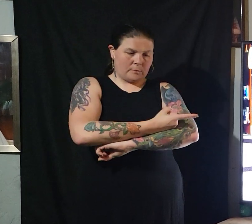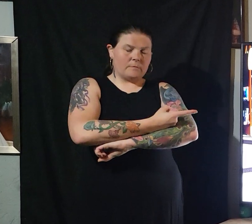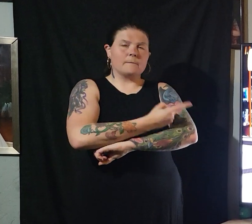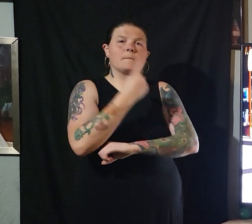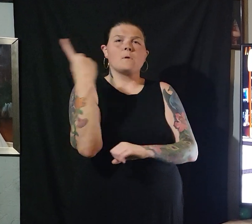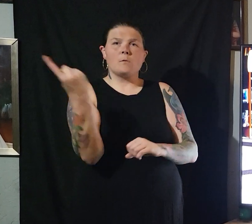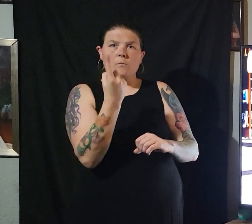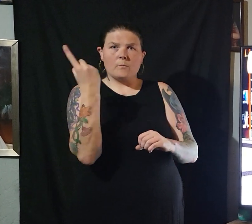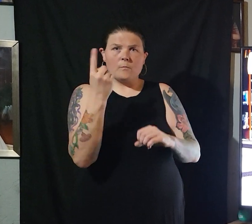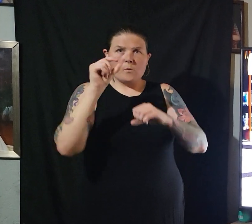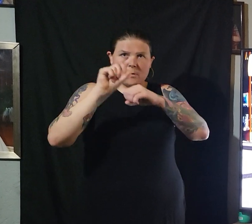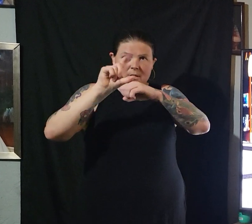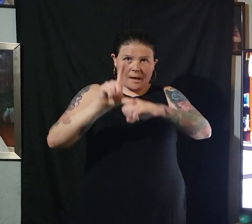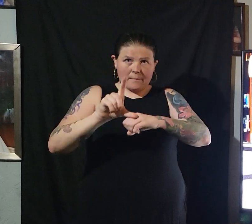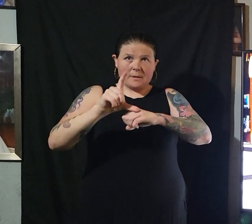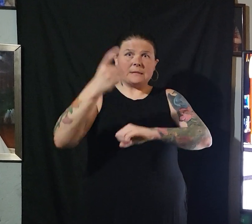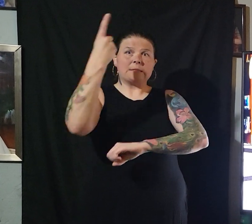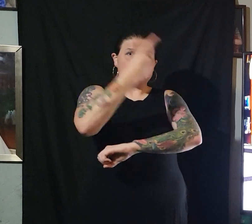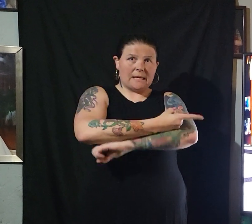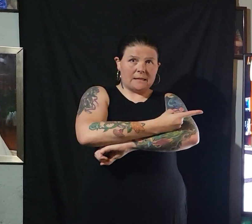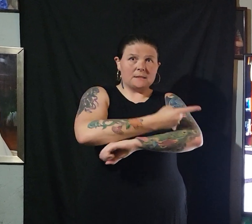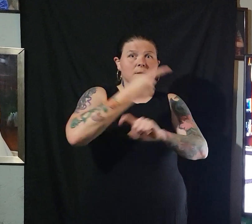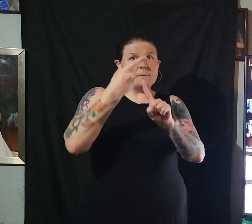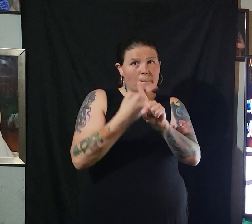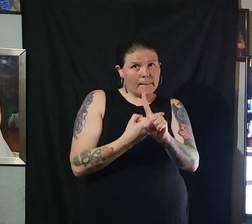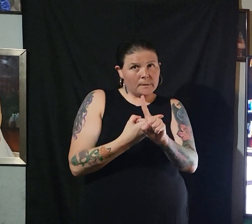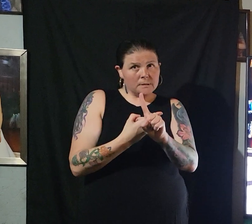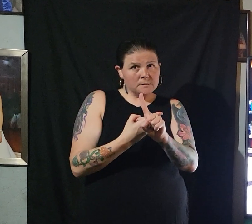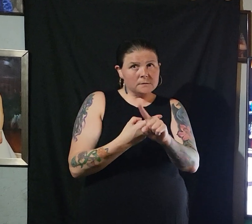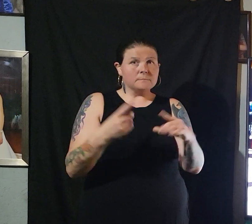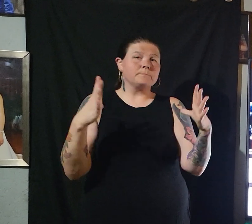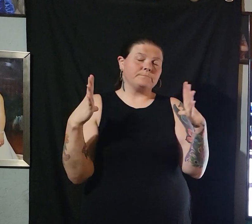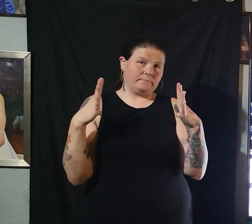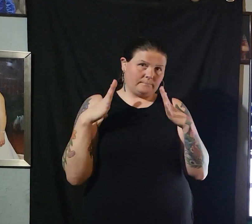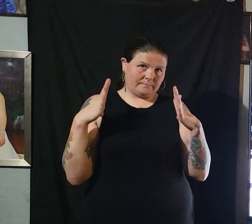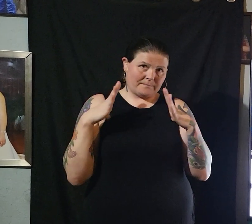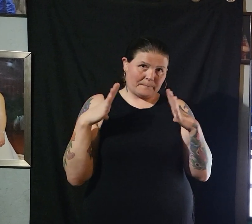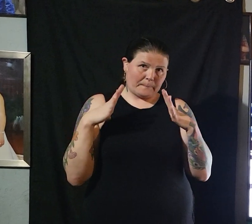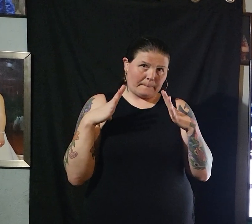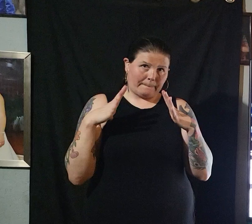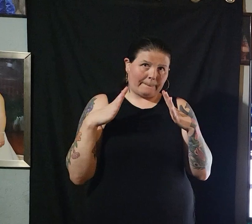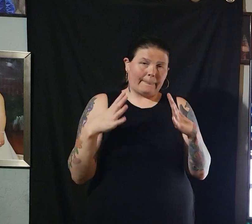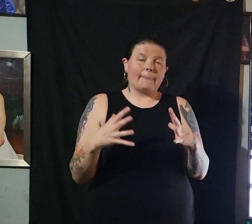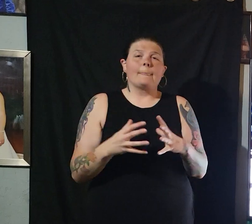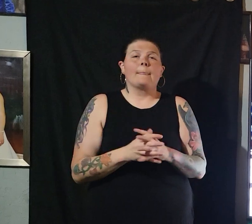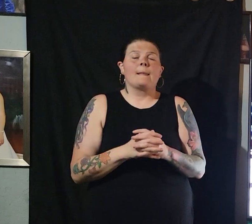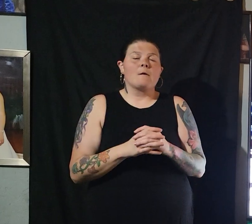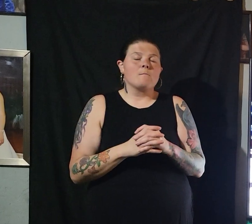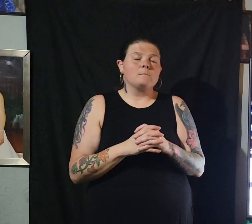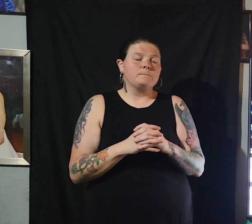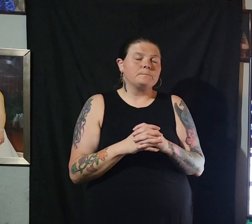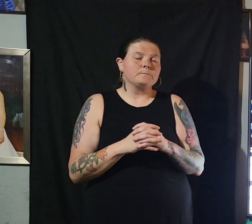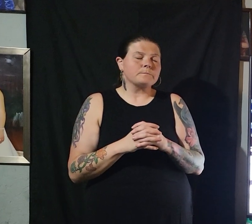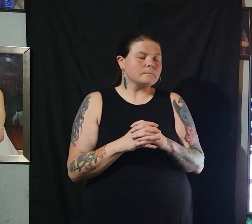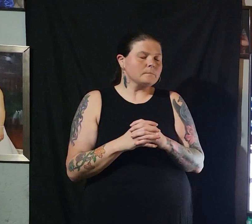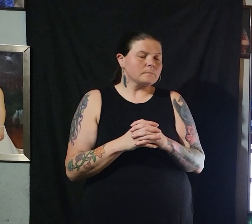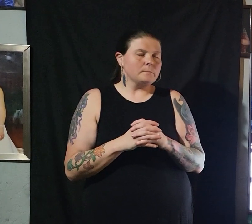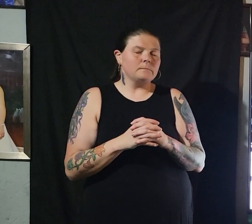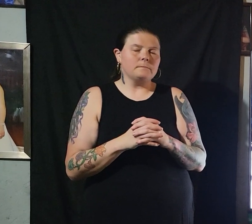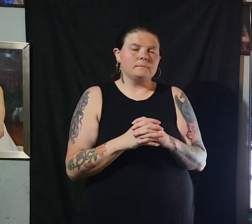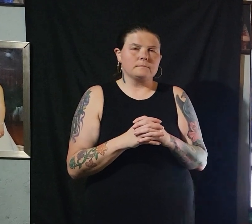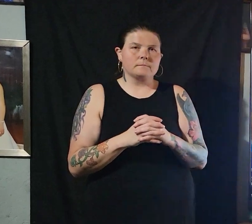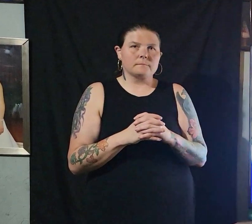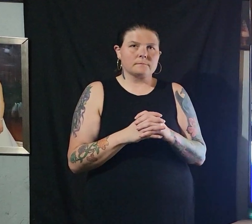we always capitalize days, months, and holidays.